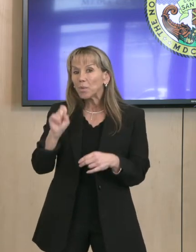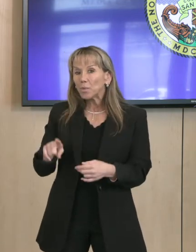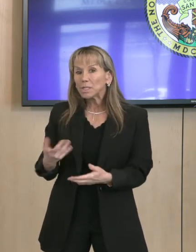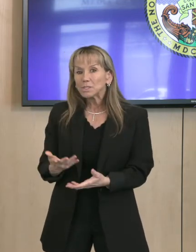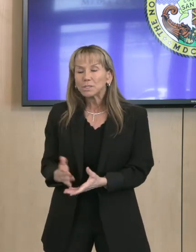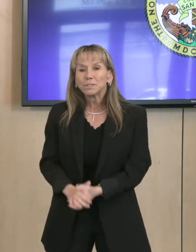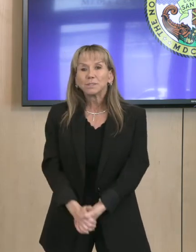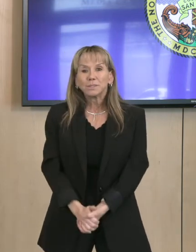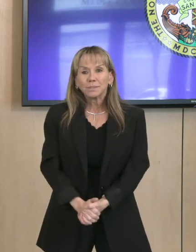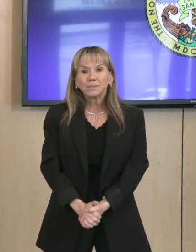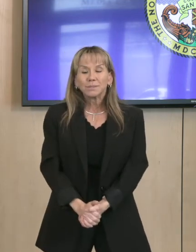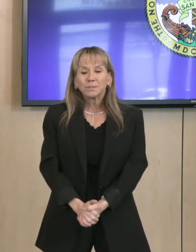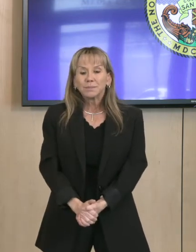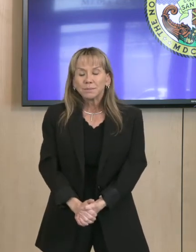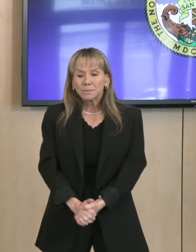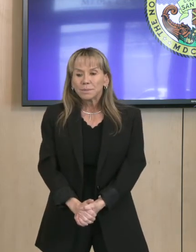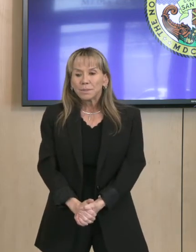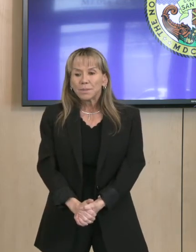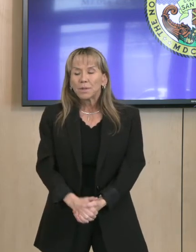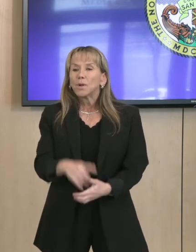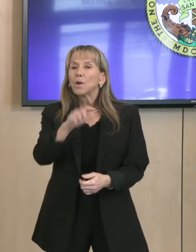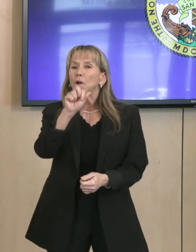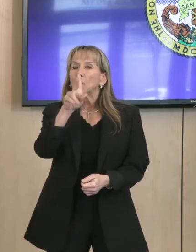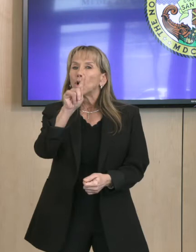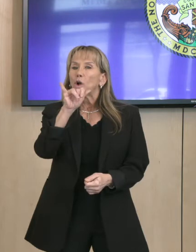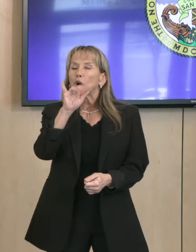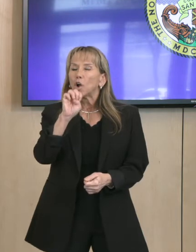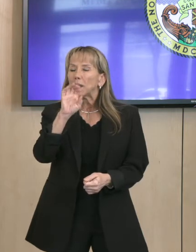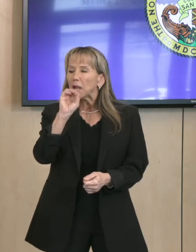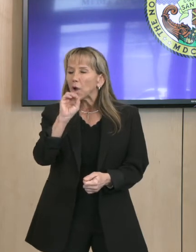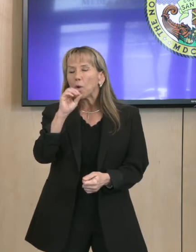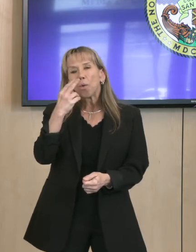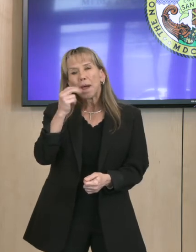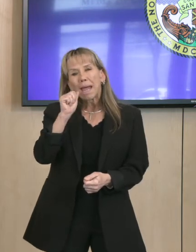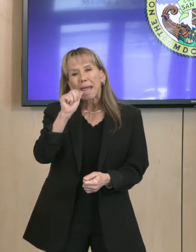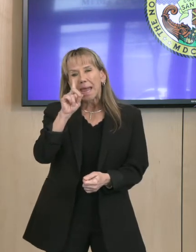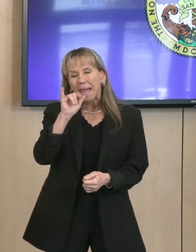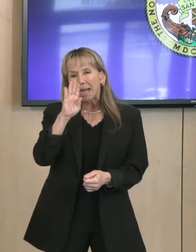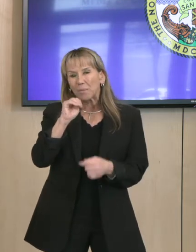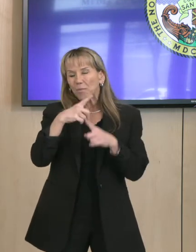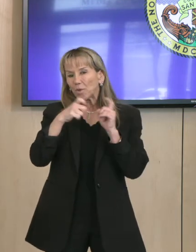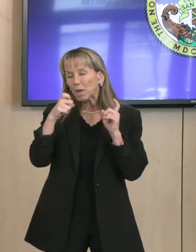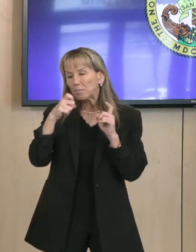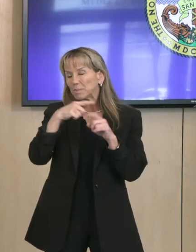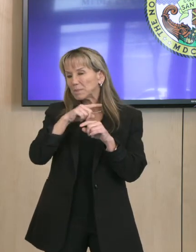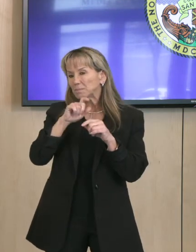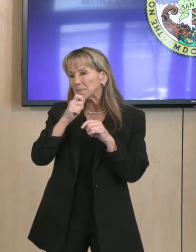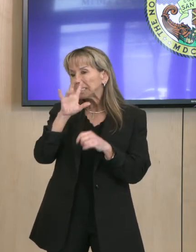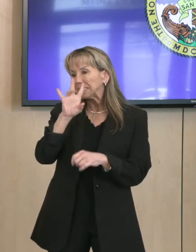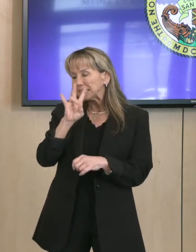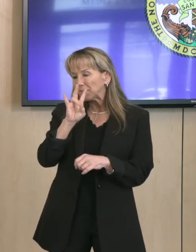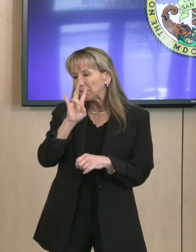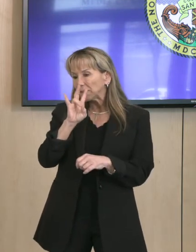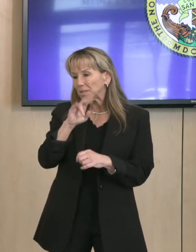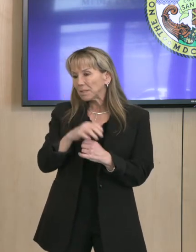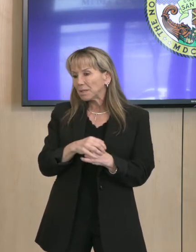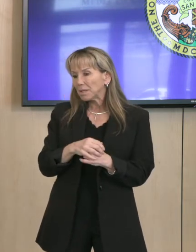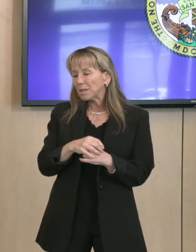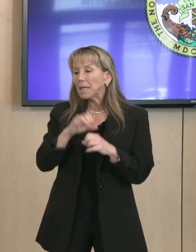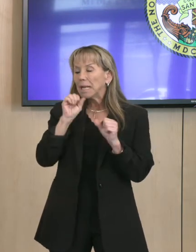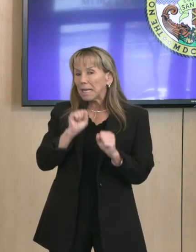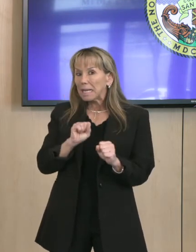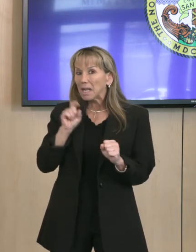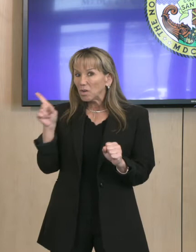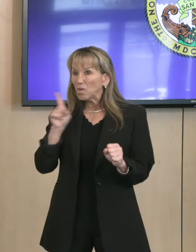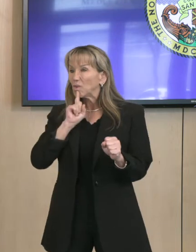Hello, everyone. This is Artie Ojeda from NBC7. Can you confirm any and